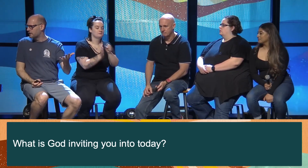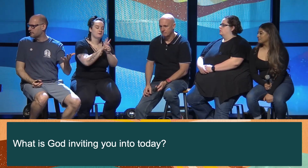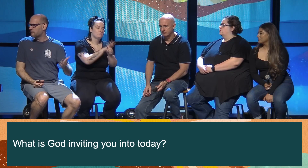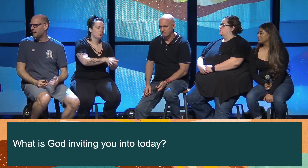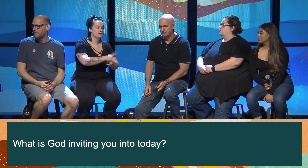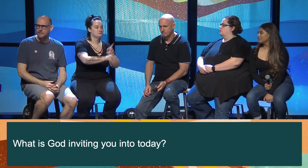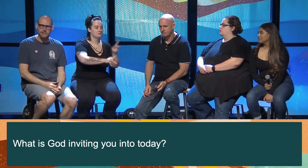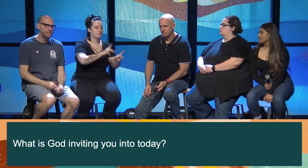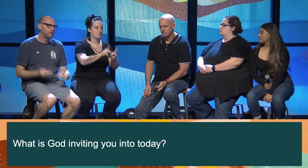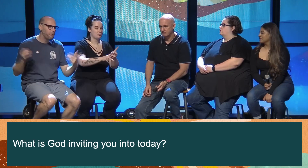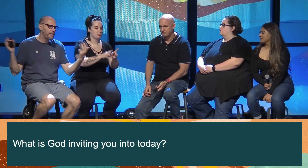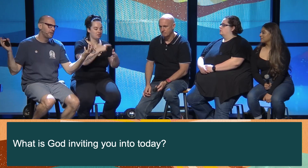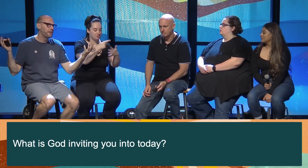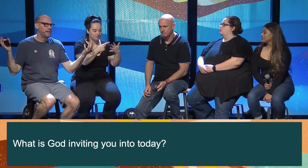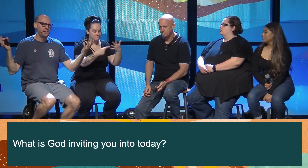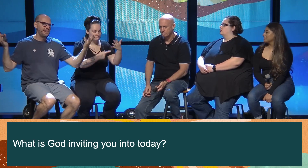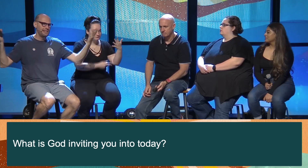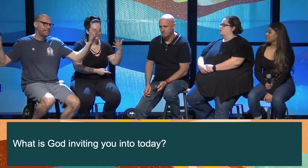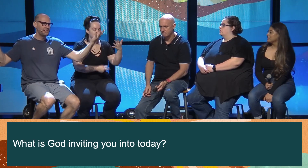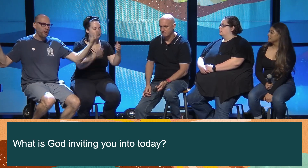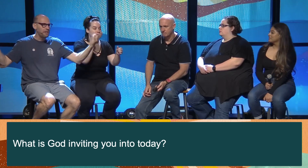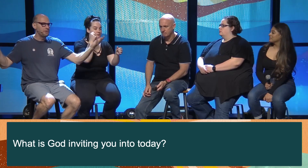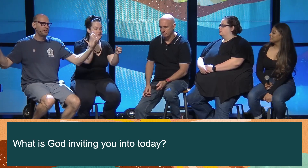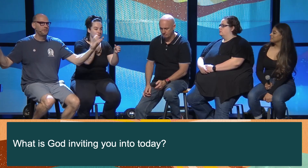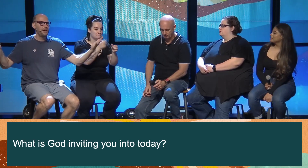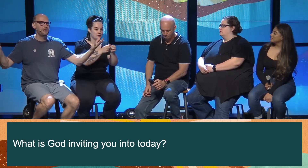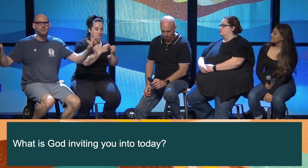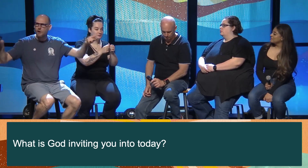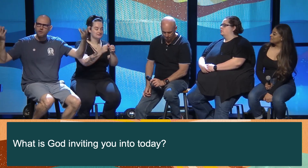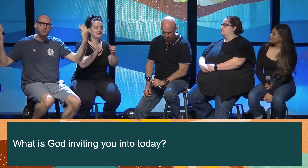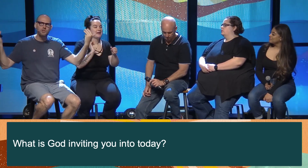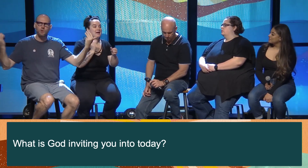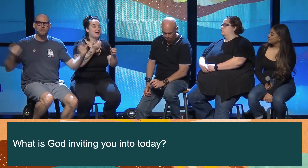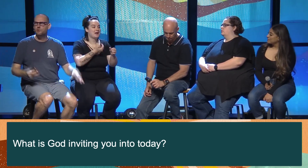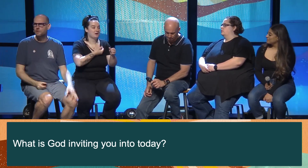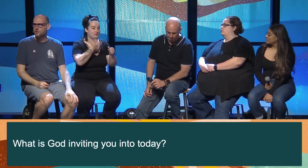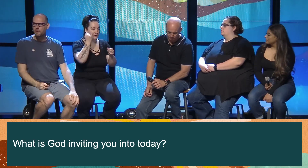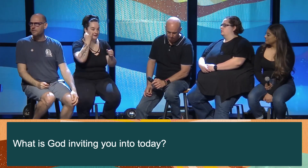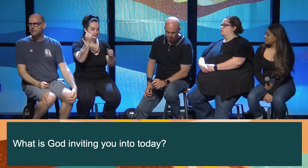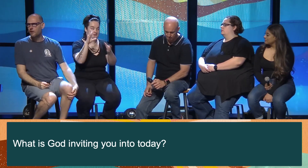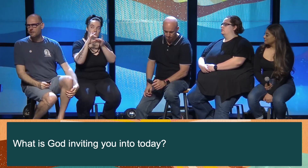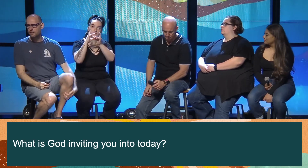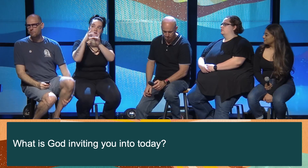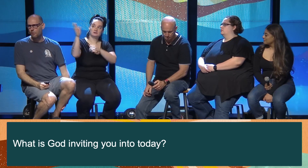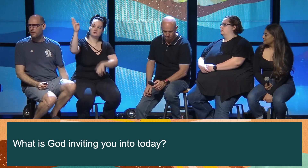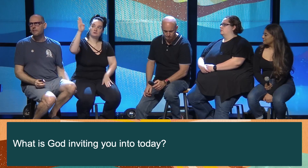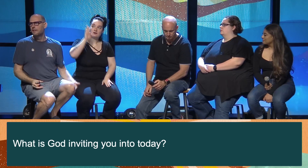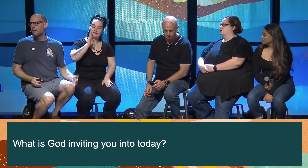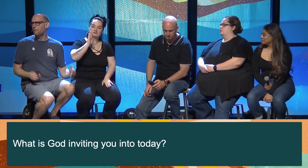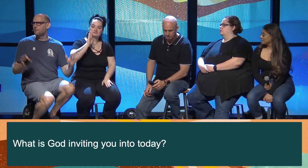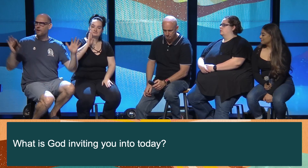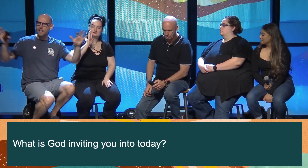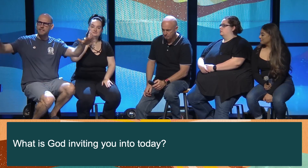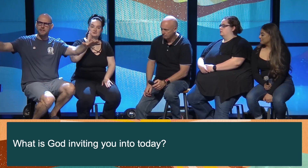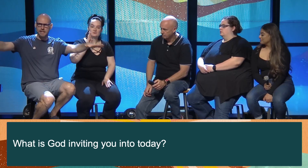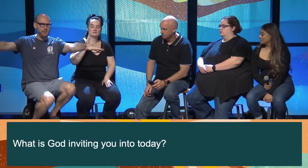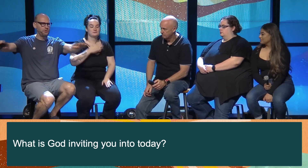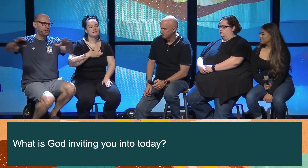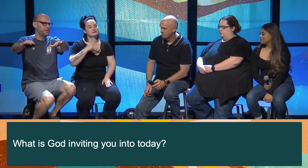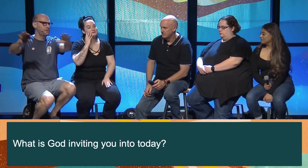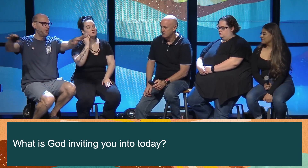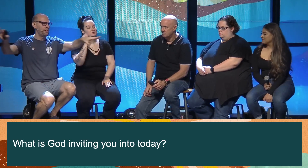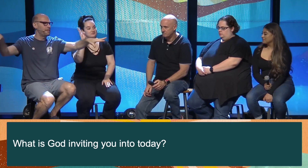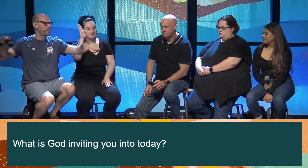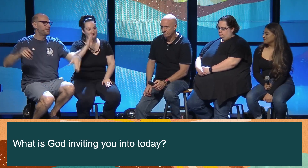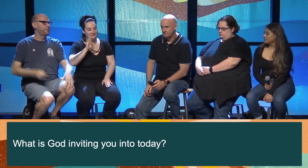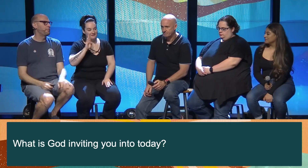of those things. And it's a reminder that this is our image of God. And so everyone is welcome to experience God in this moment. If you're at